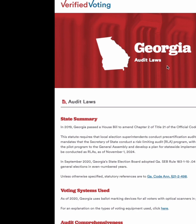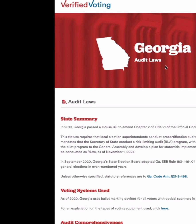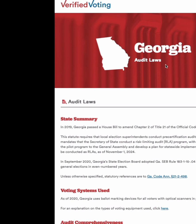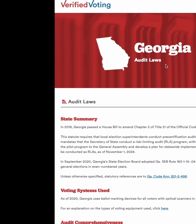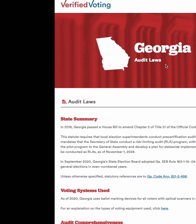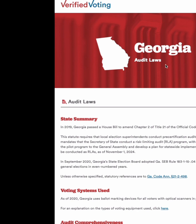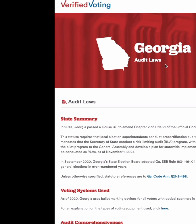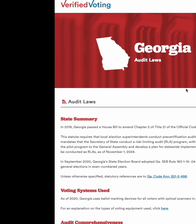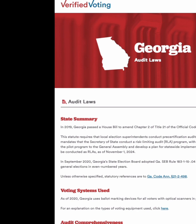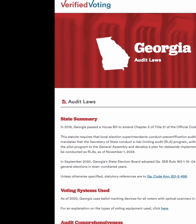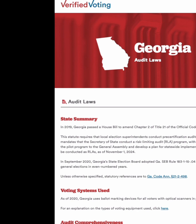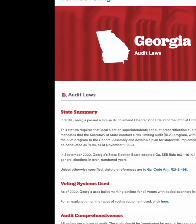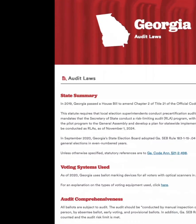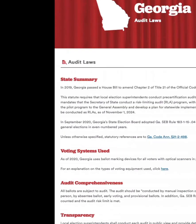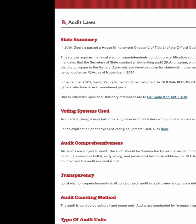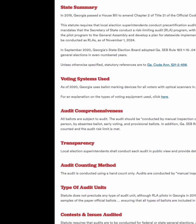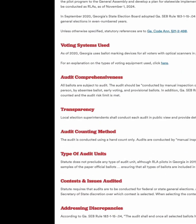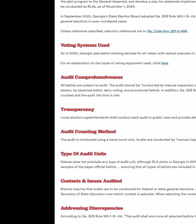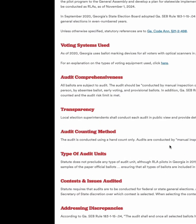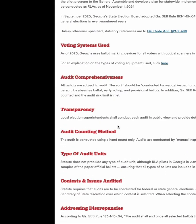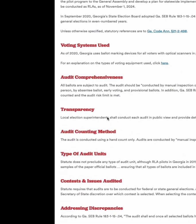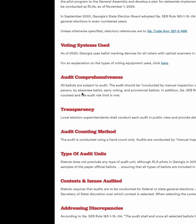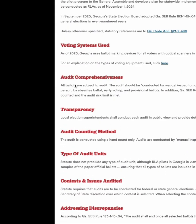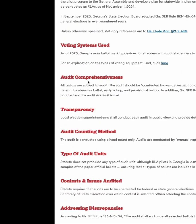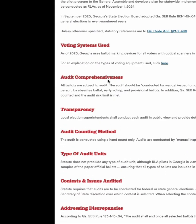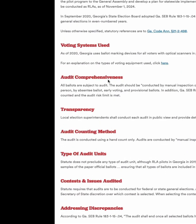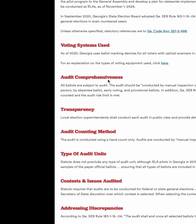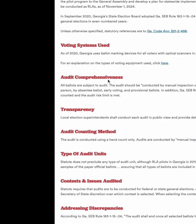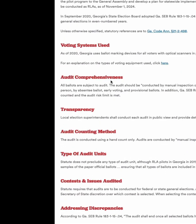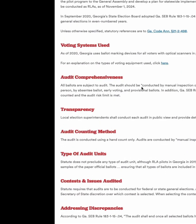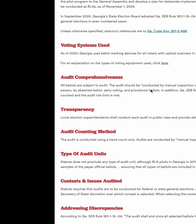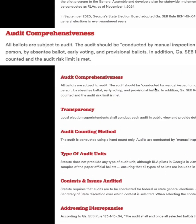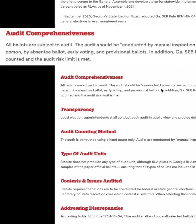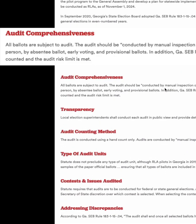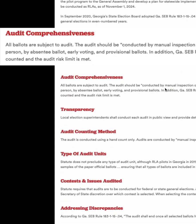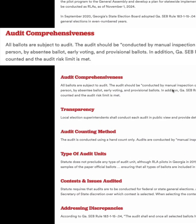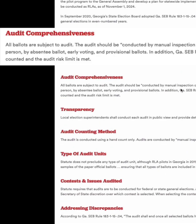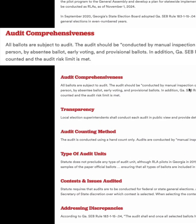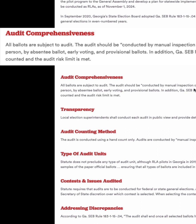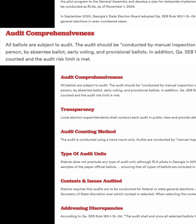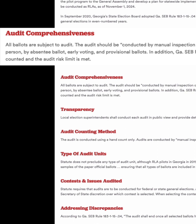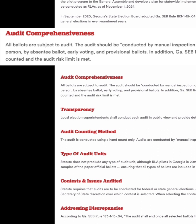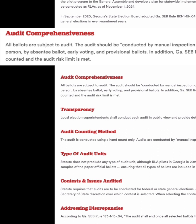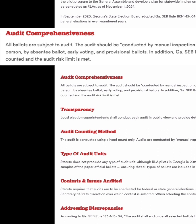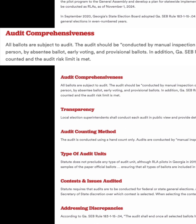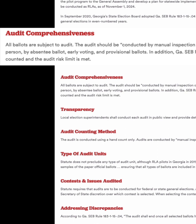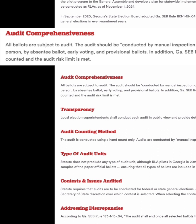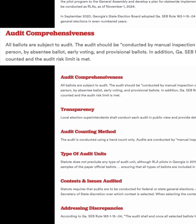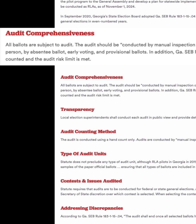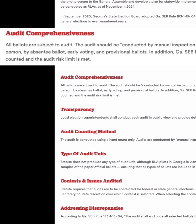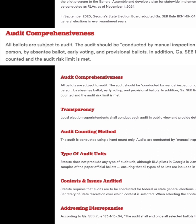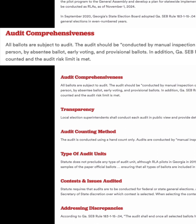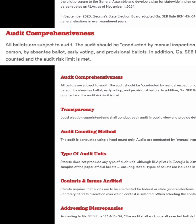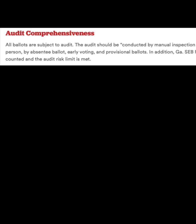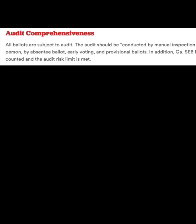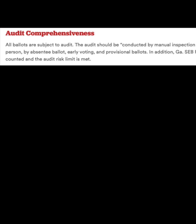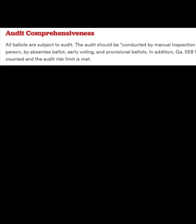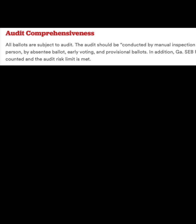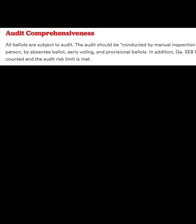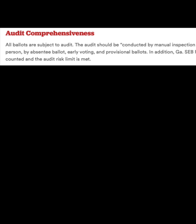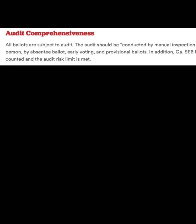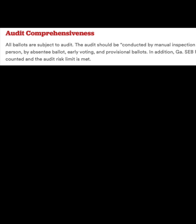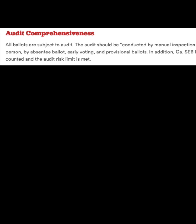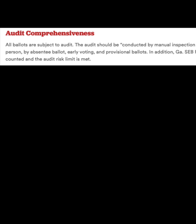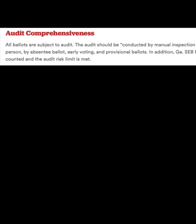audit laws, audit comprehensiveness. The audit should be conducted by manual inspection of